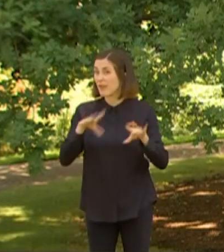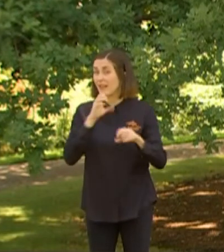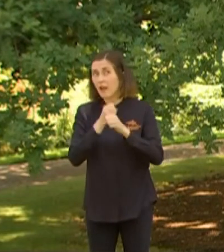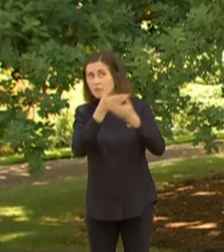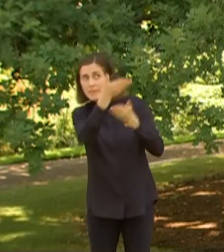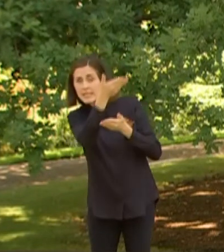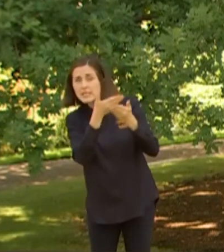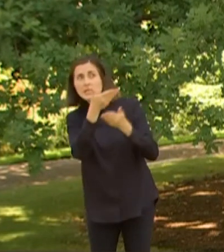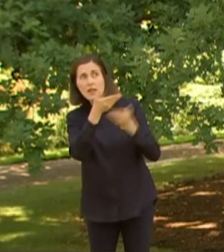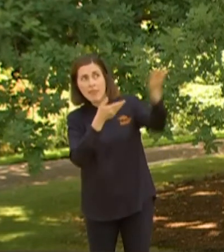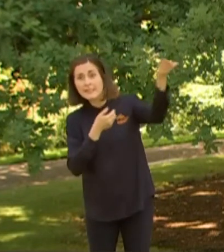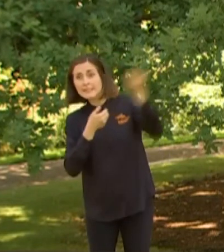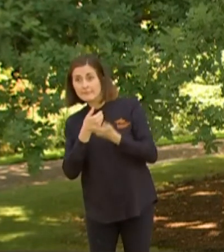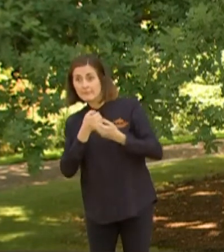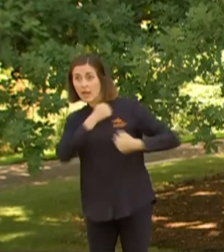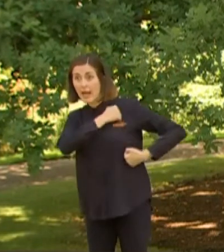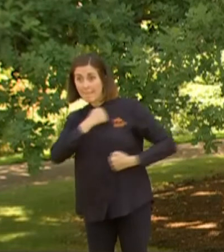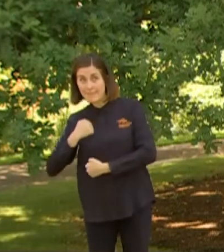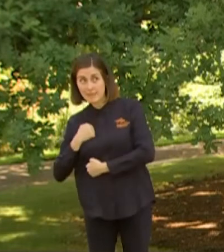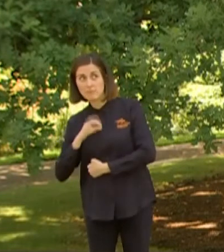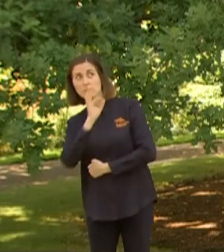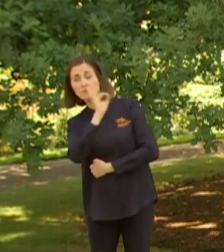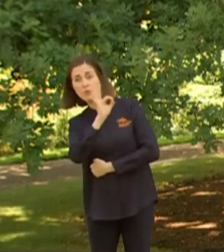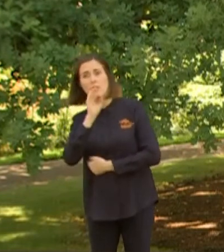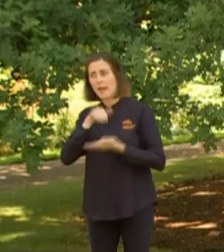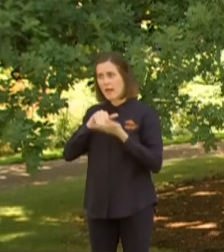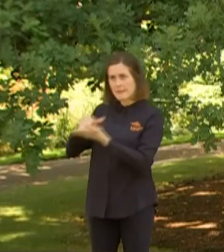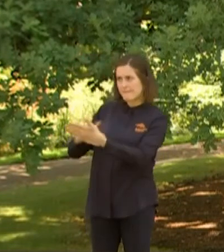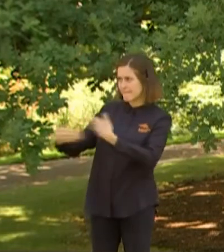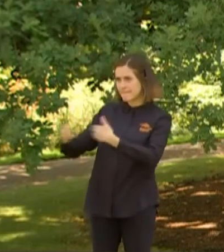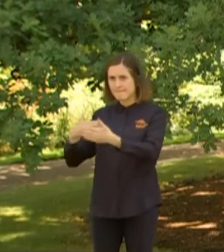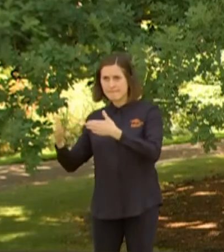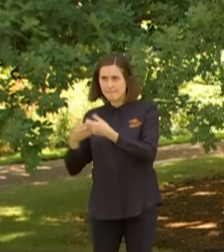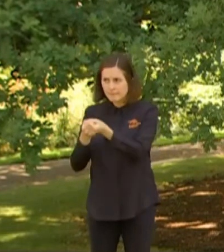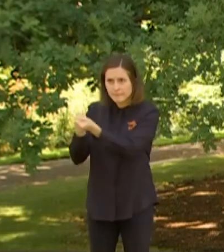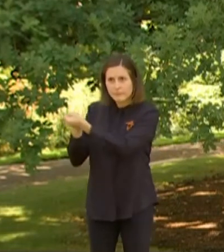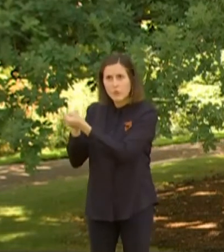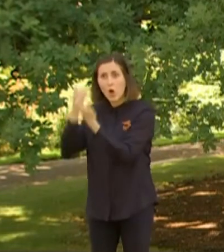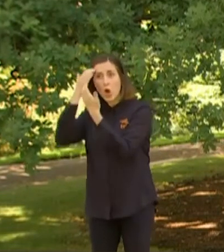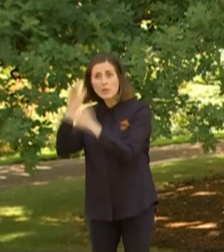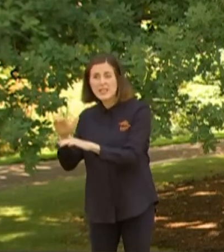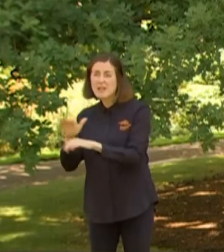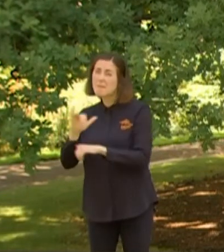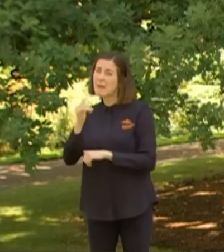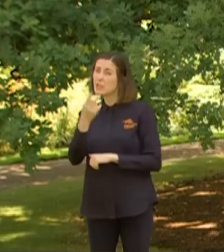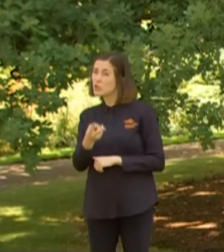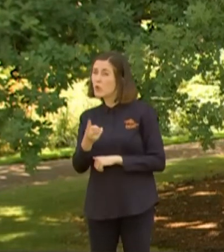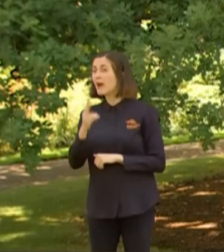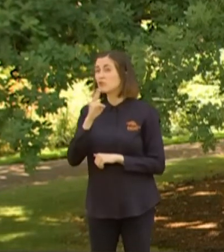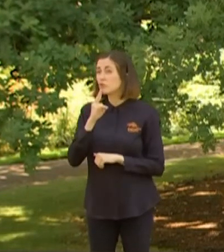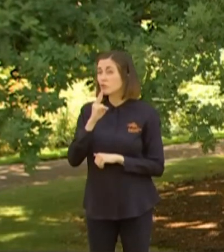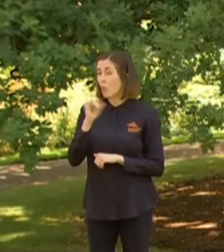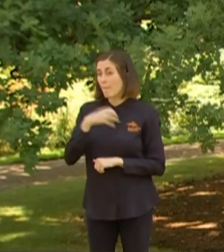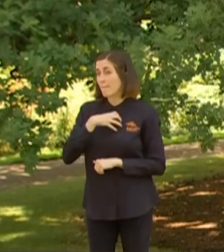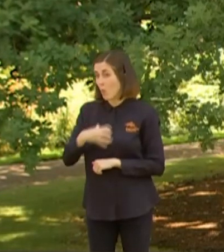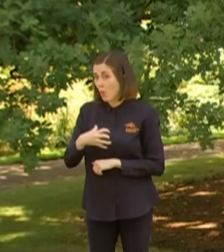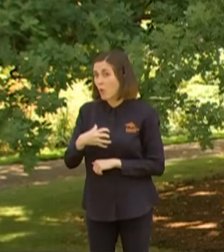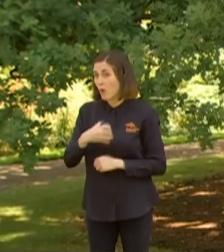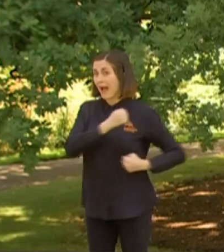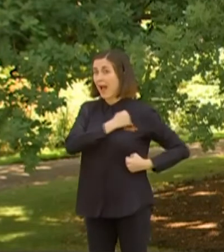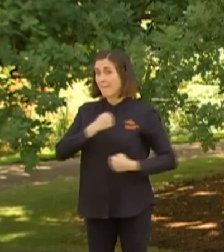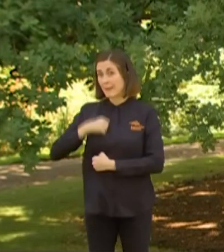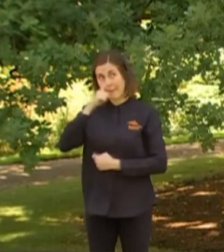has been speaking to ADF, and we're very confident that we'll have around 200, perhaps a few more ADF personnel assisting us